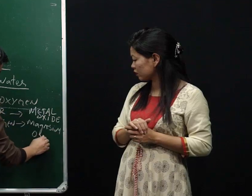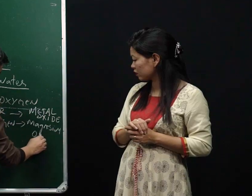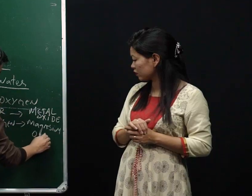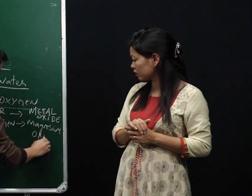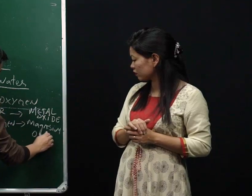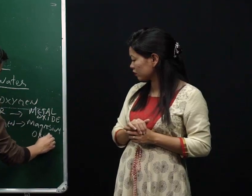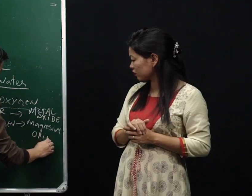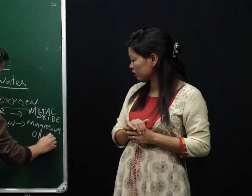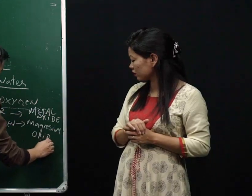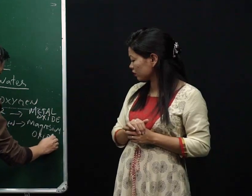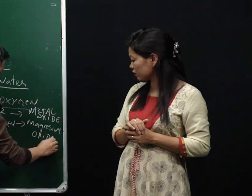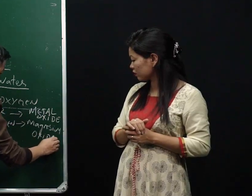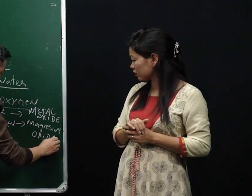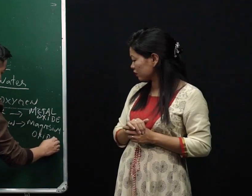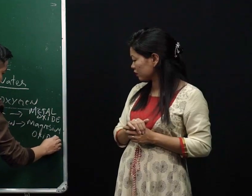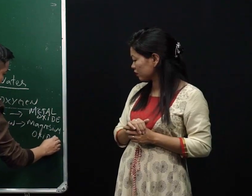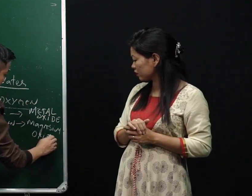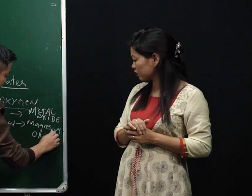oxide.